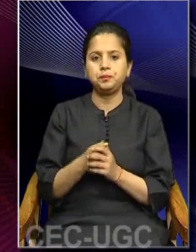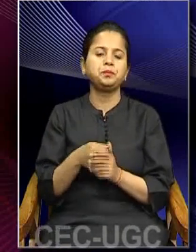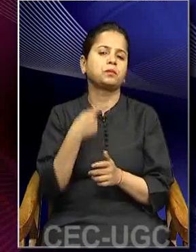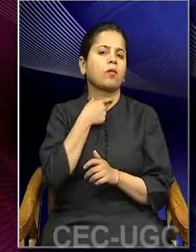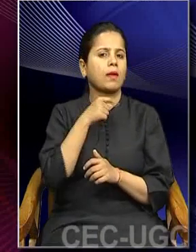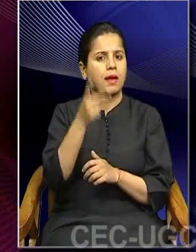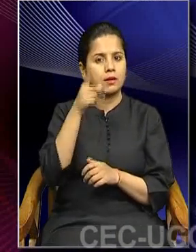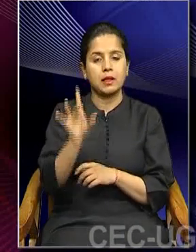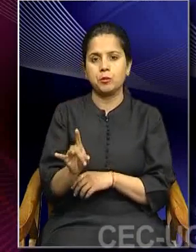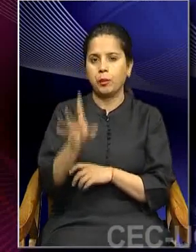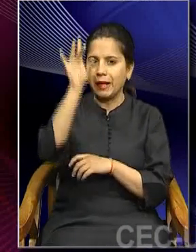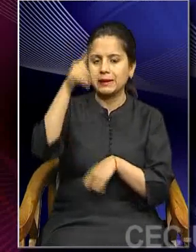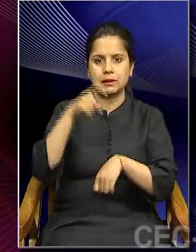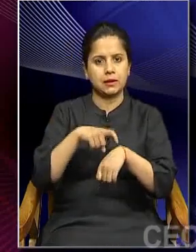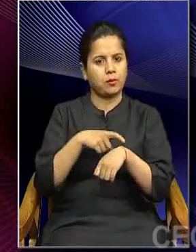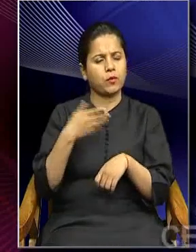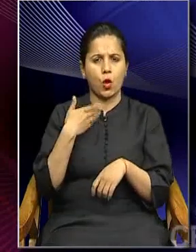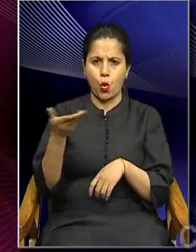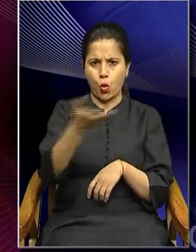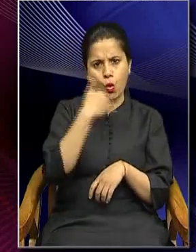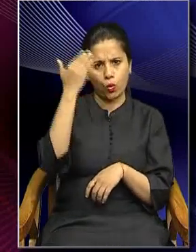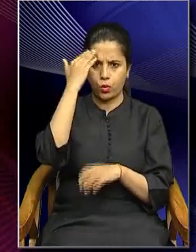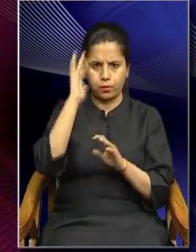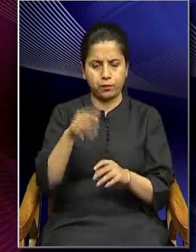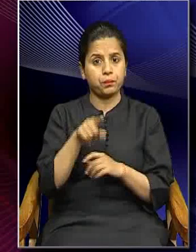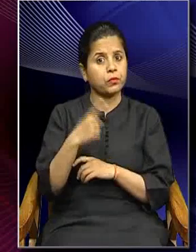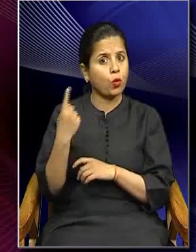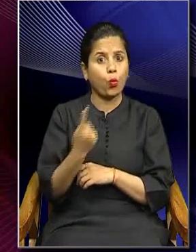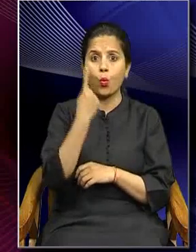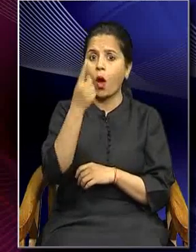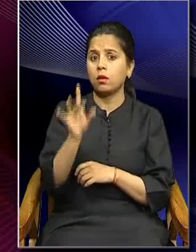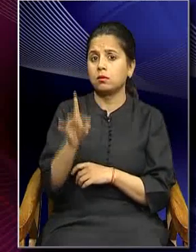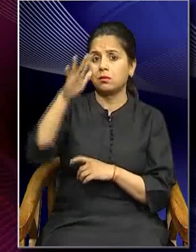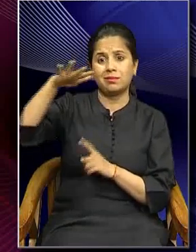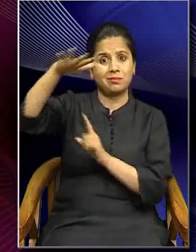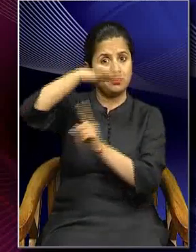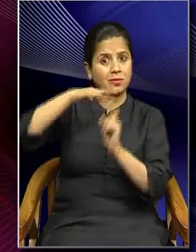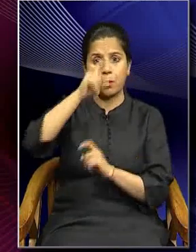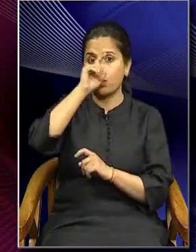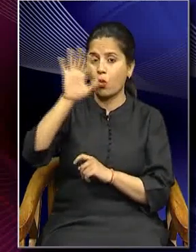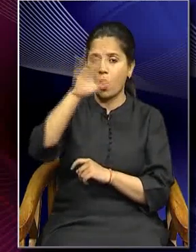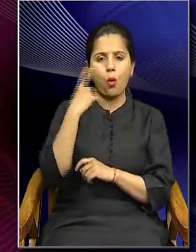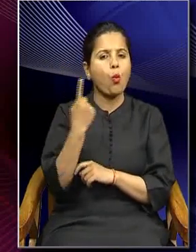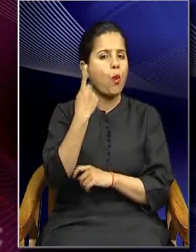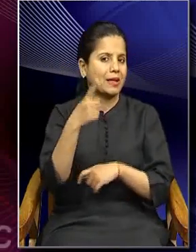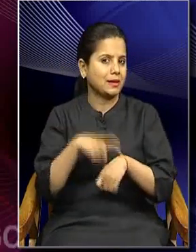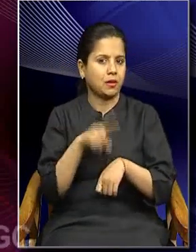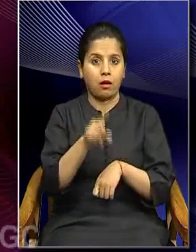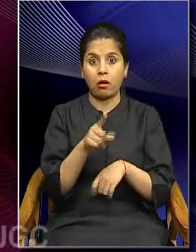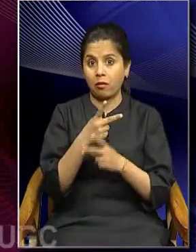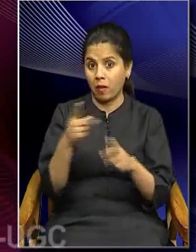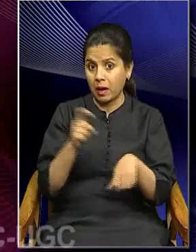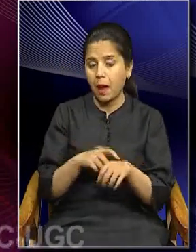of space and time. We all know that there is only one space, there is only one time. So, there is